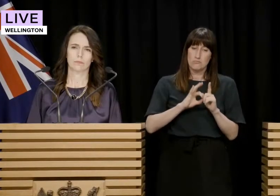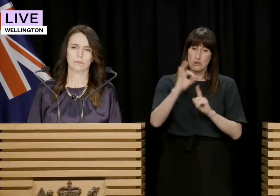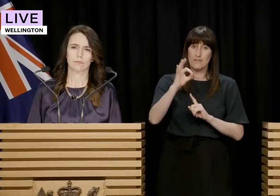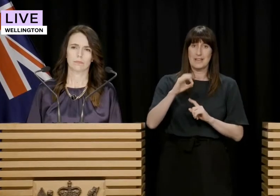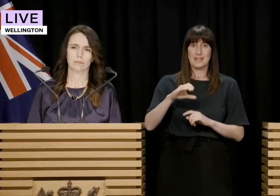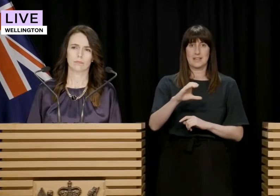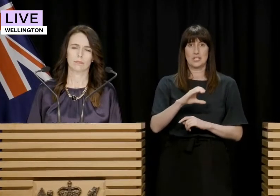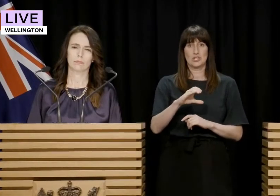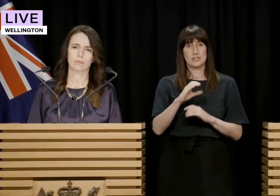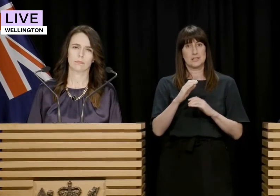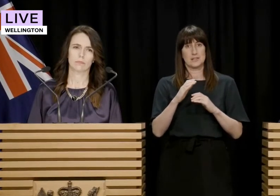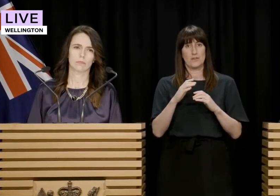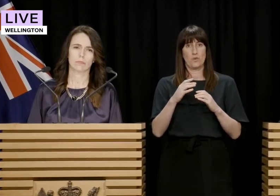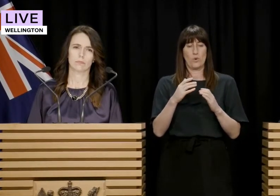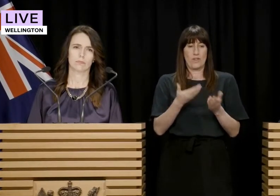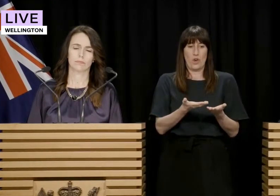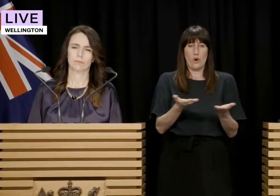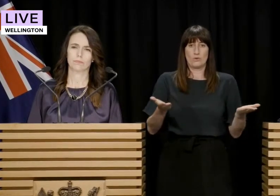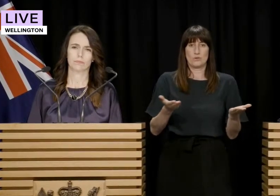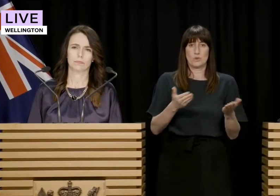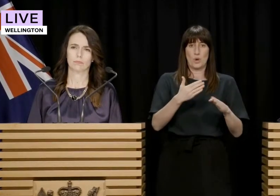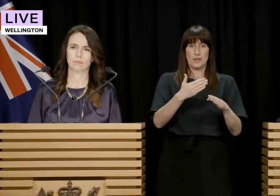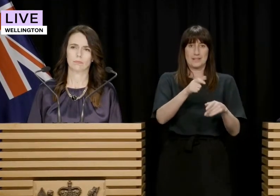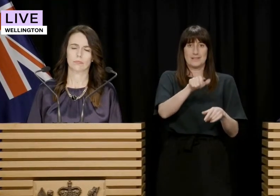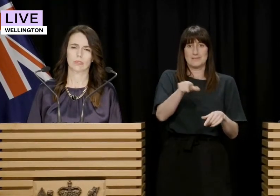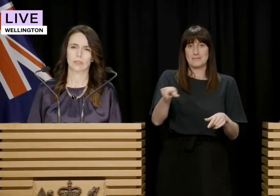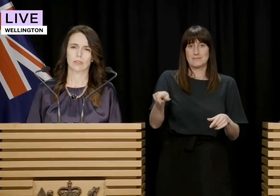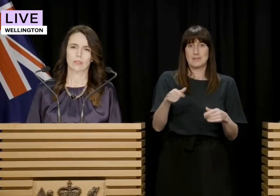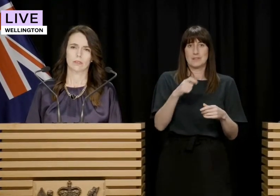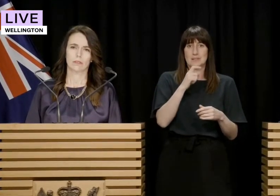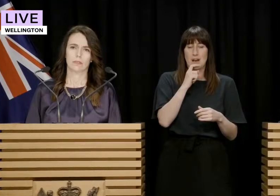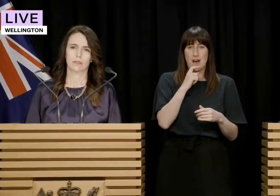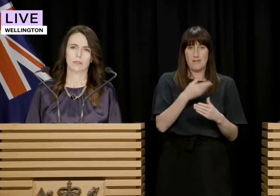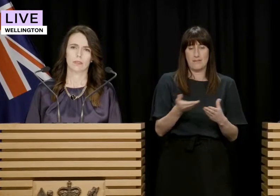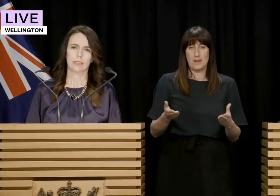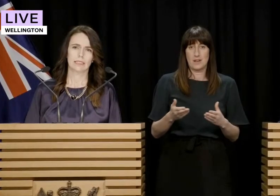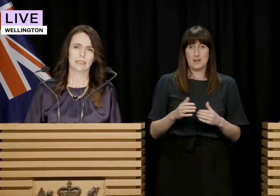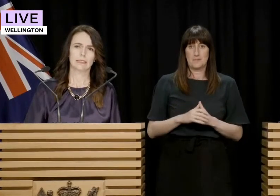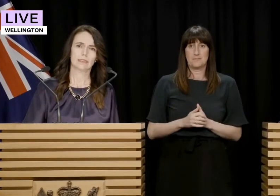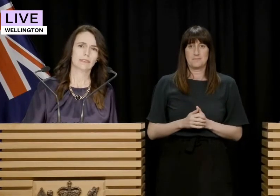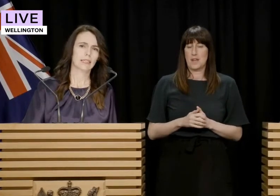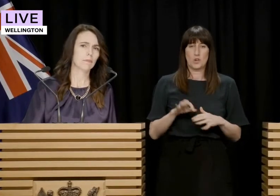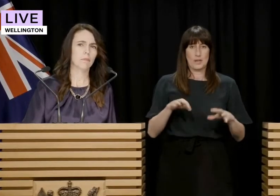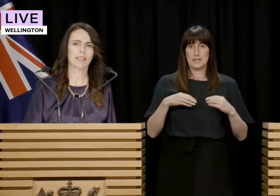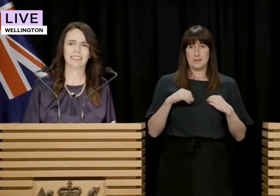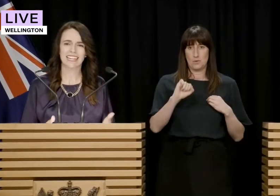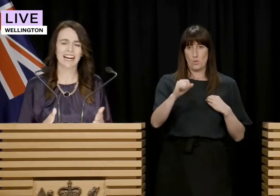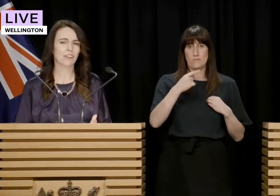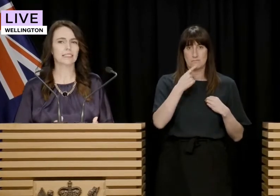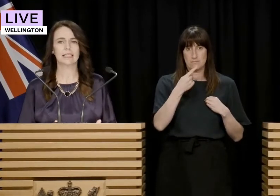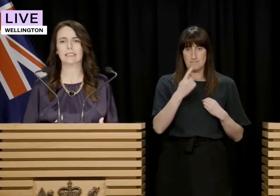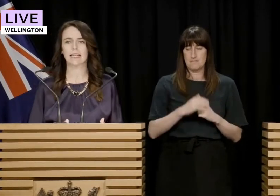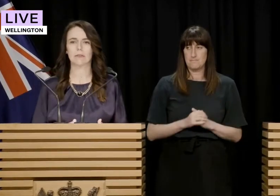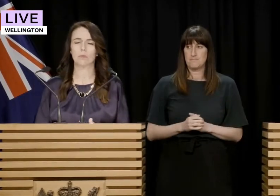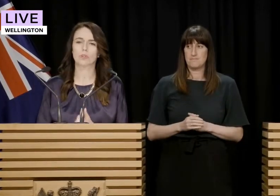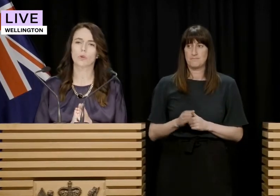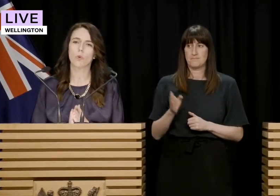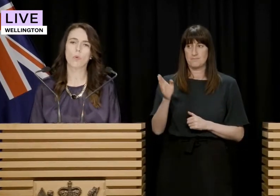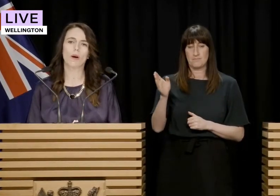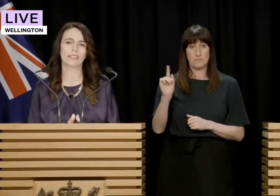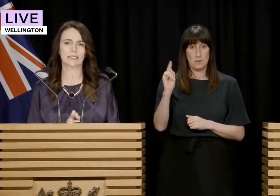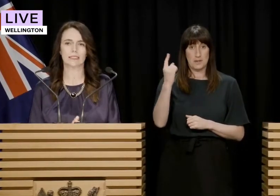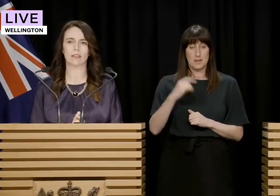in the RSE area. So I don't take a backward step in terms of the work that we're doing to stamp out migrant exploitation. Keep in mind, the RSE scheme